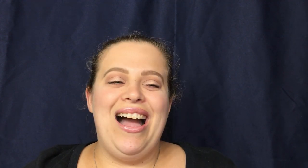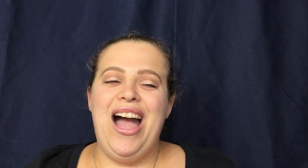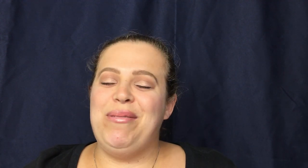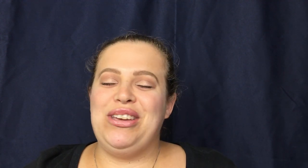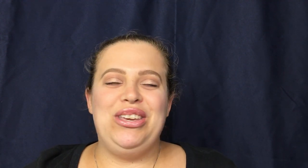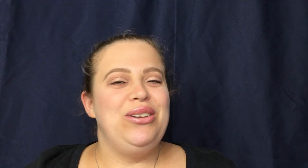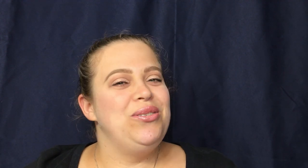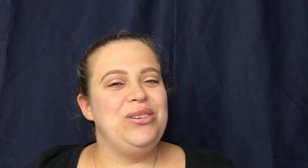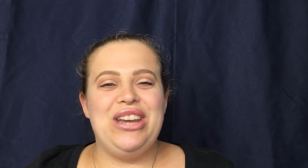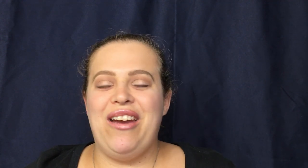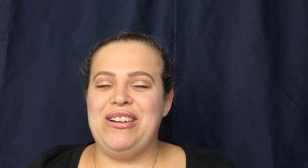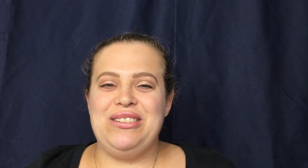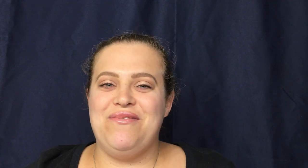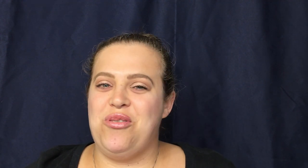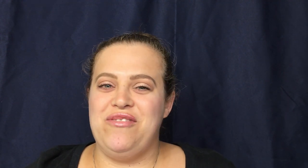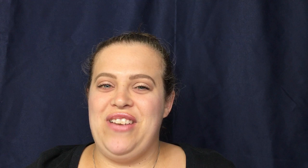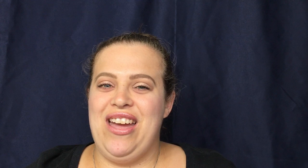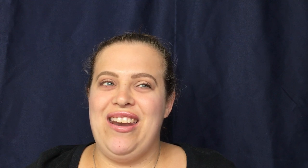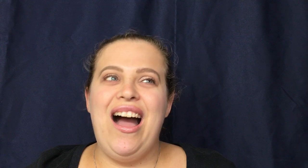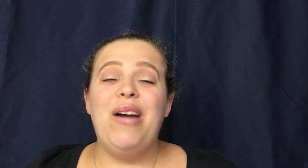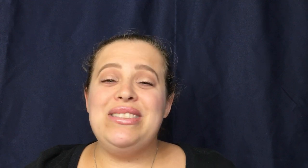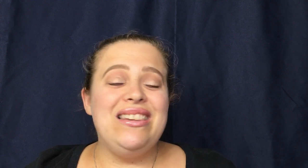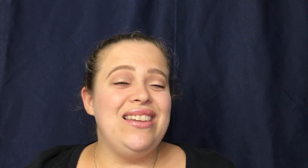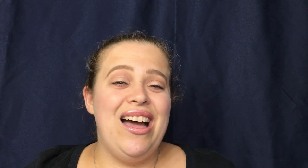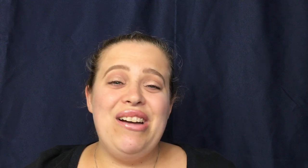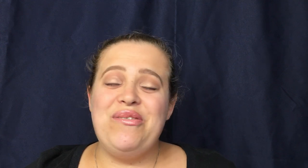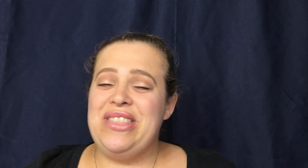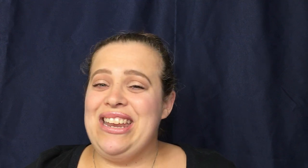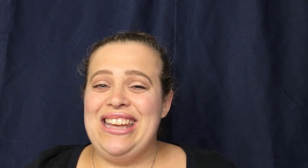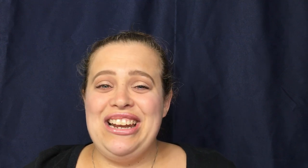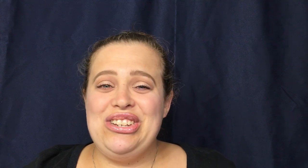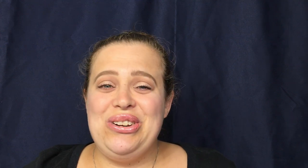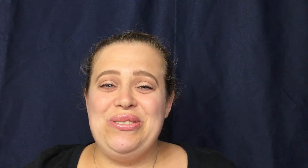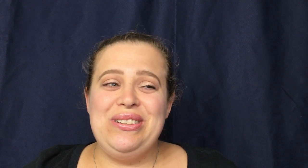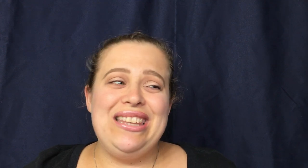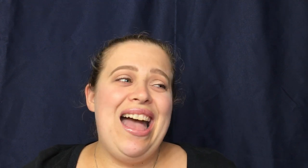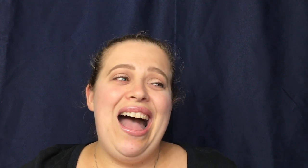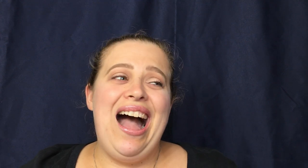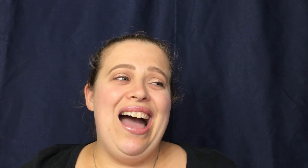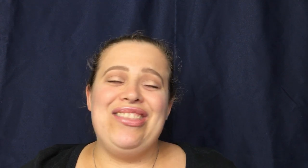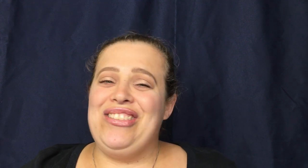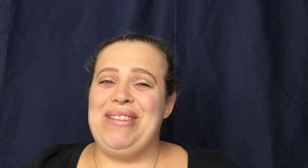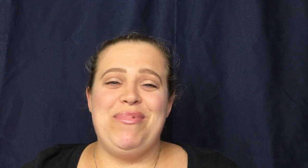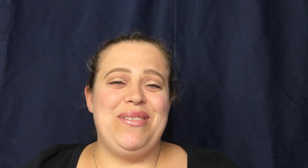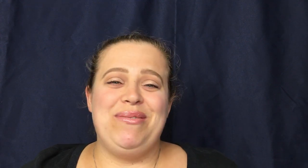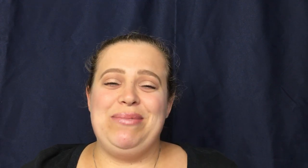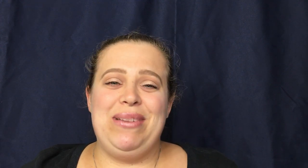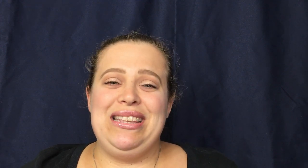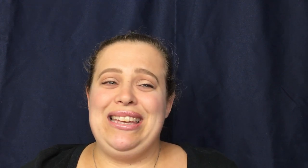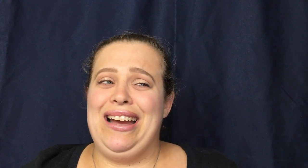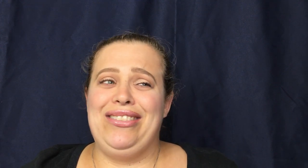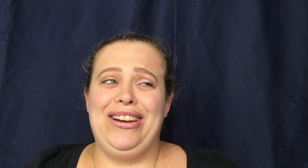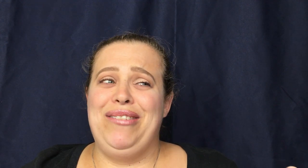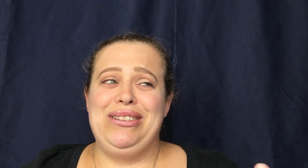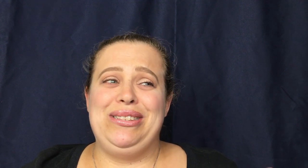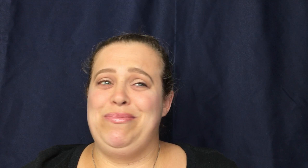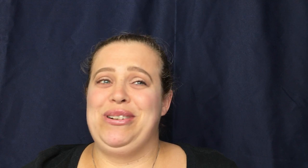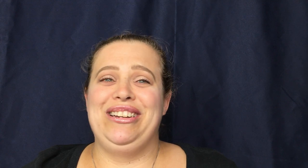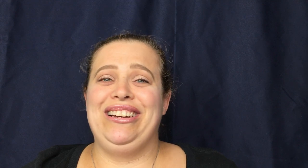I'm a huge Harrison Ford fan. I was in love with Indiana Jones. I thought that movie was amazing. I thought he was super good